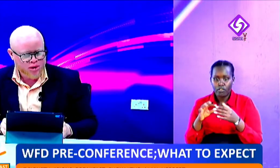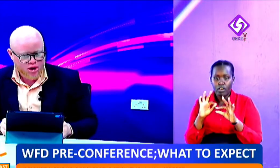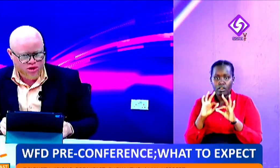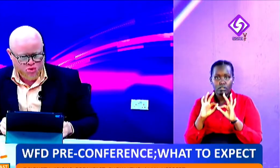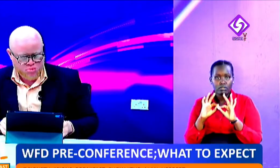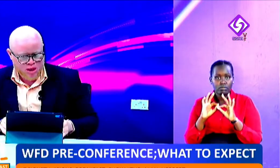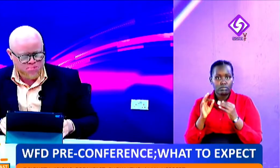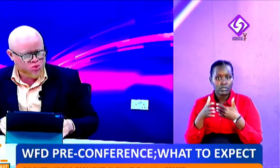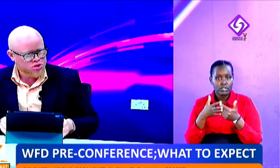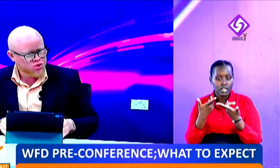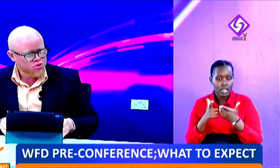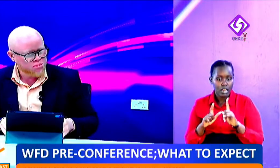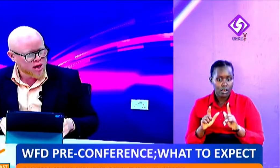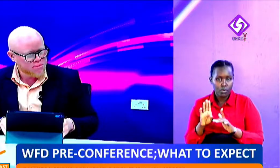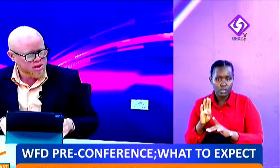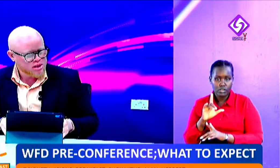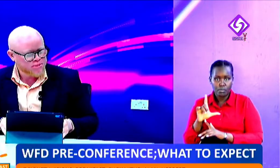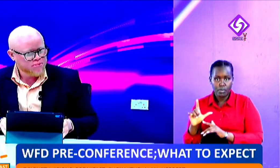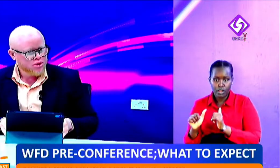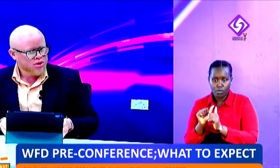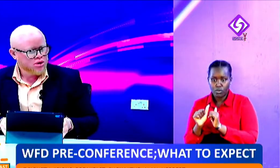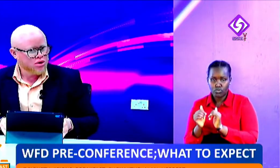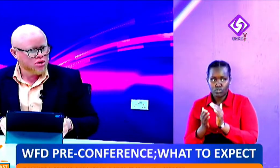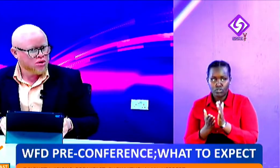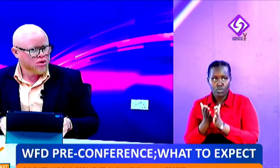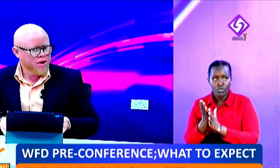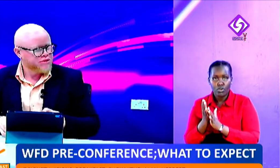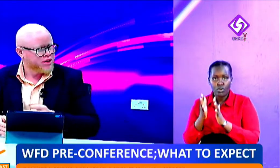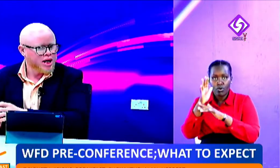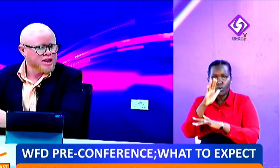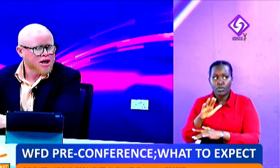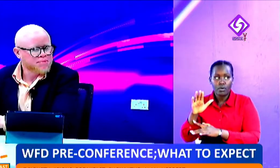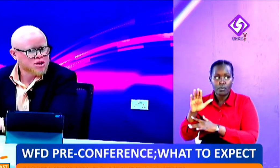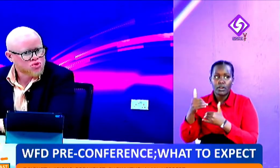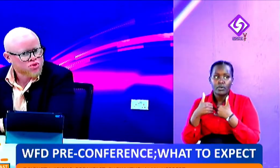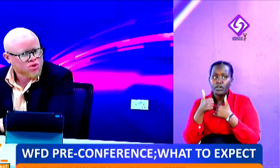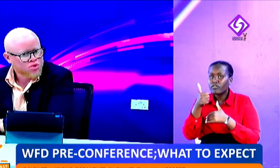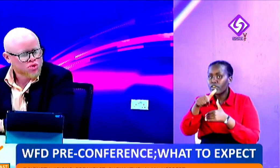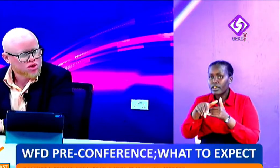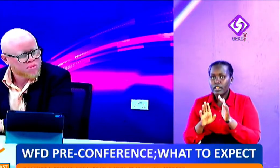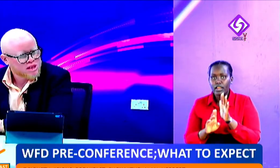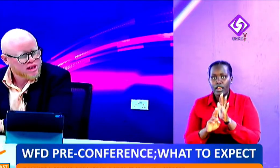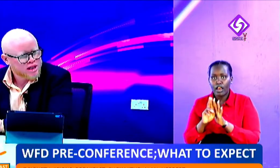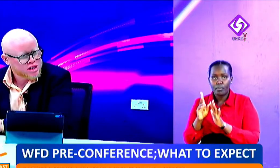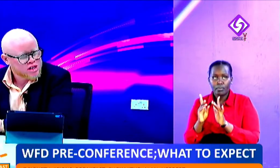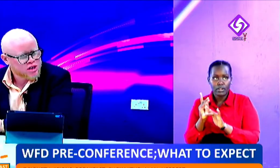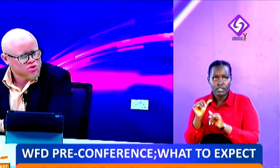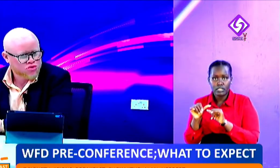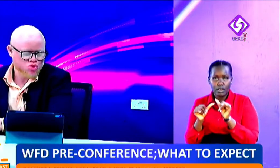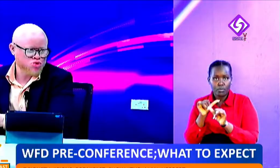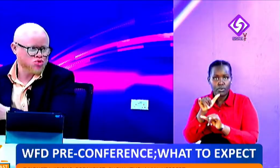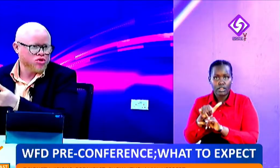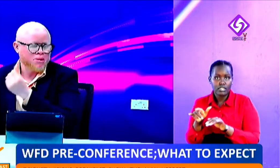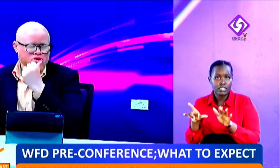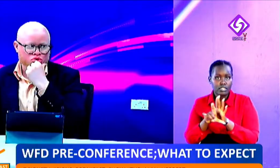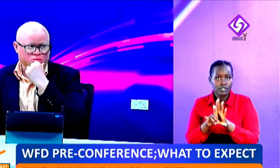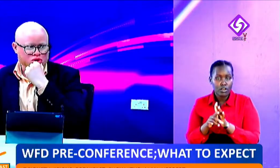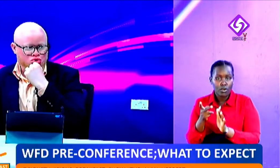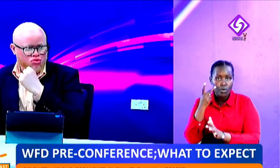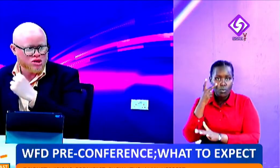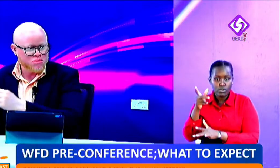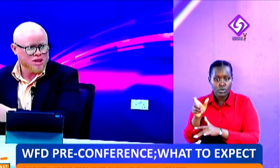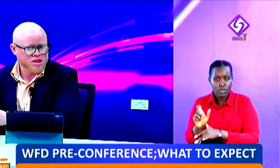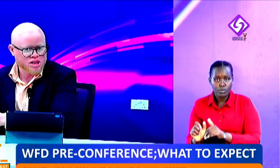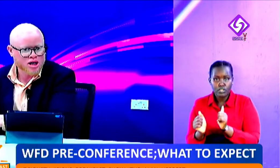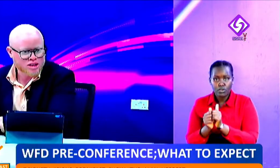bill that was being pushed through Parliament. Are there any updates on that particular legislation? Of course, we saw the passing of the